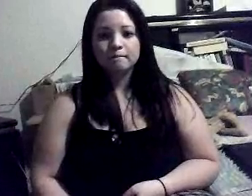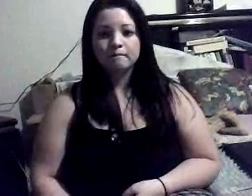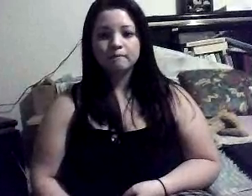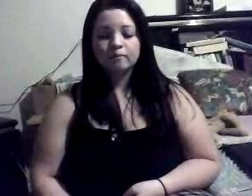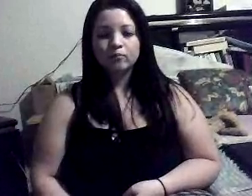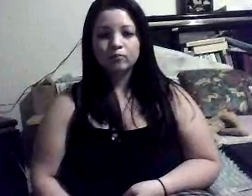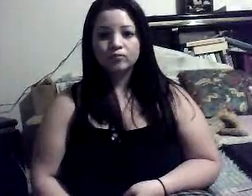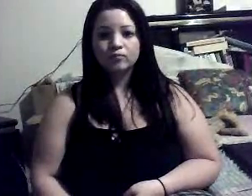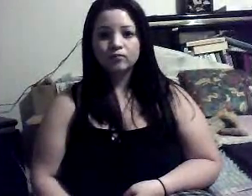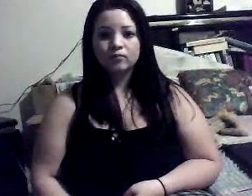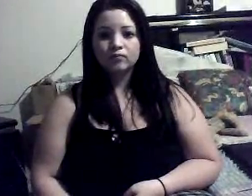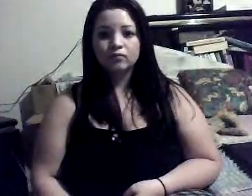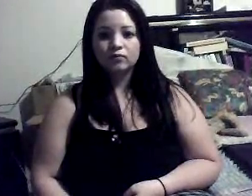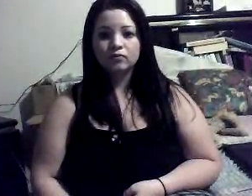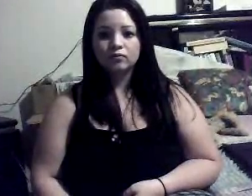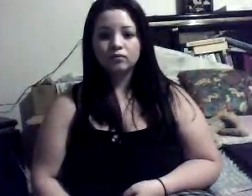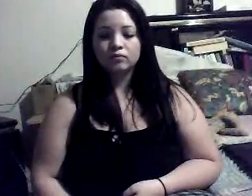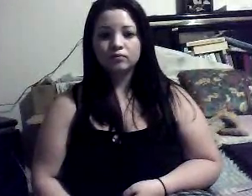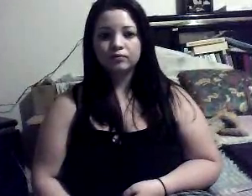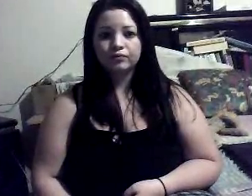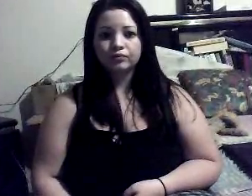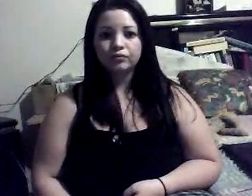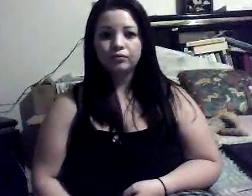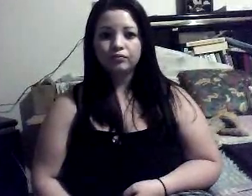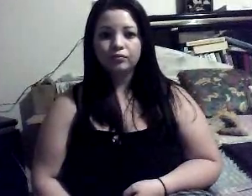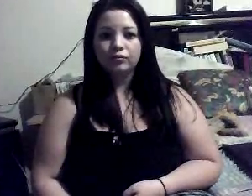sales, auctions, even garage sales.